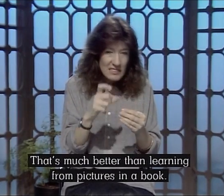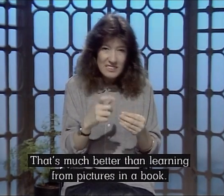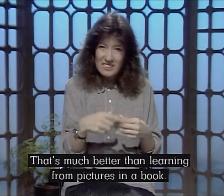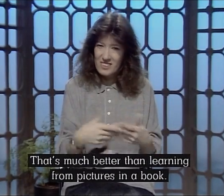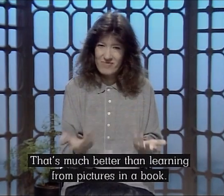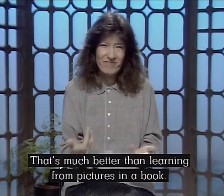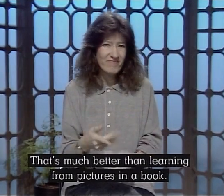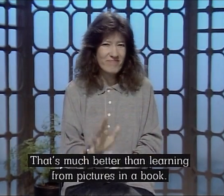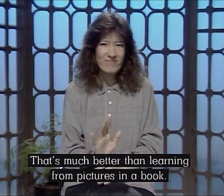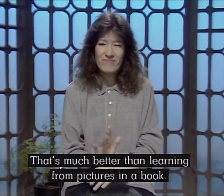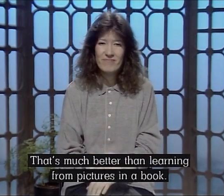book.